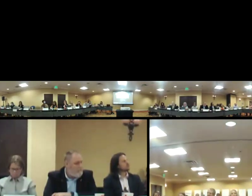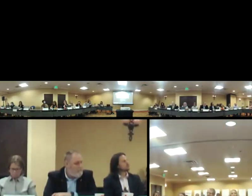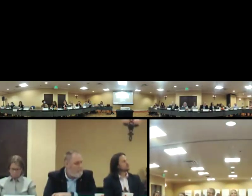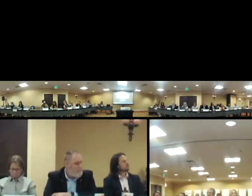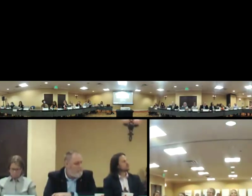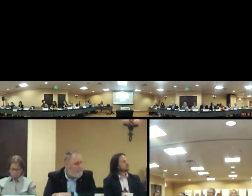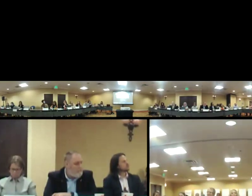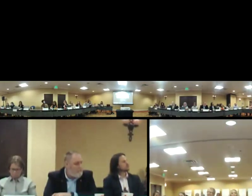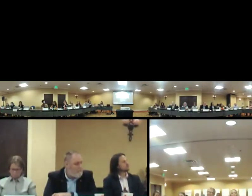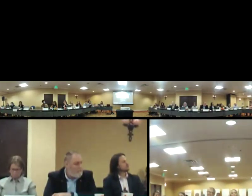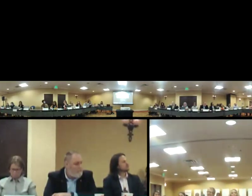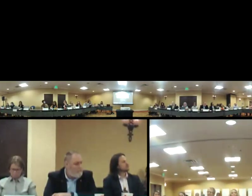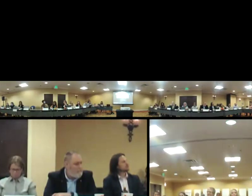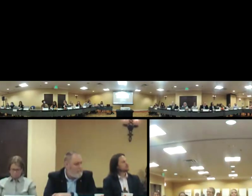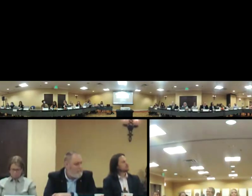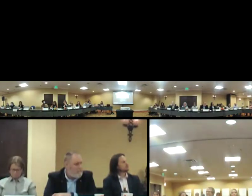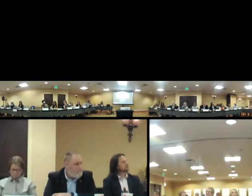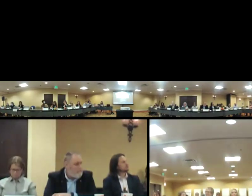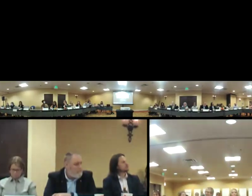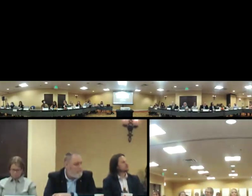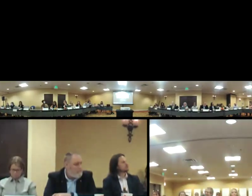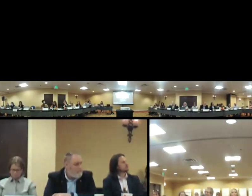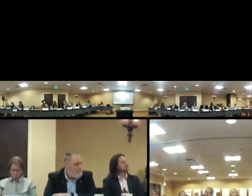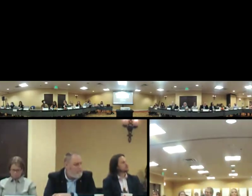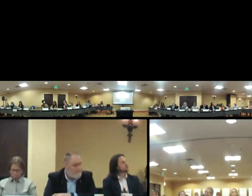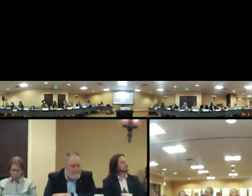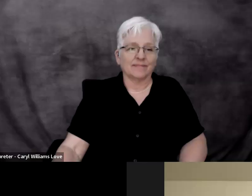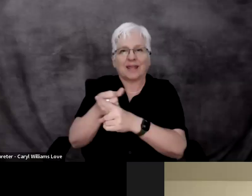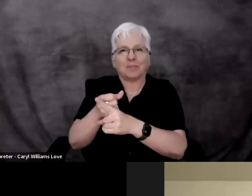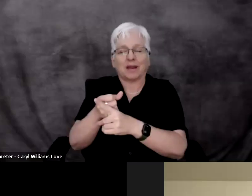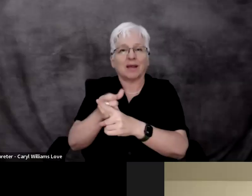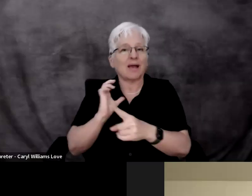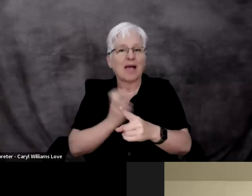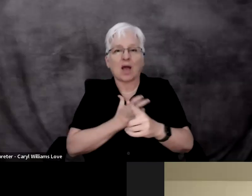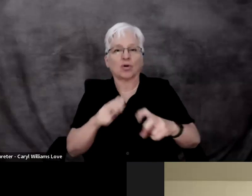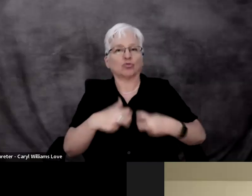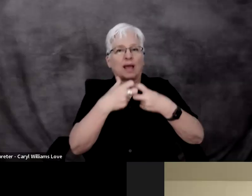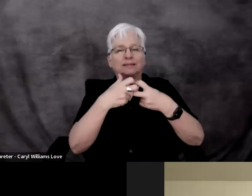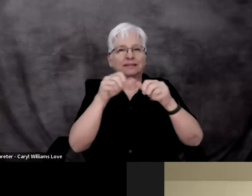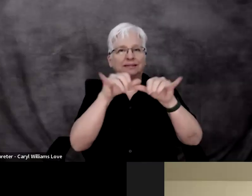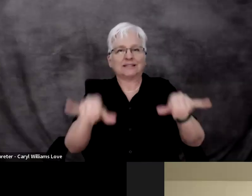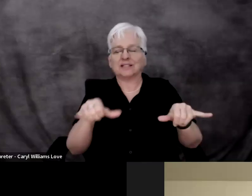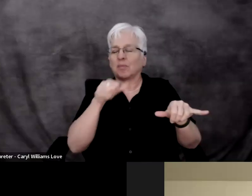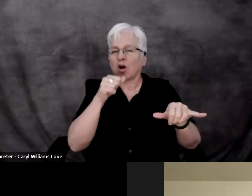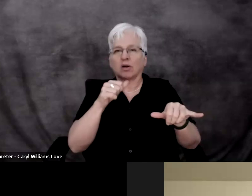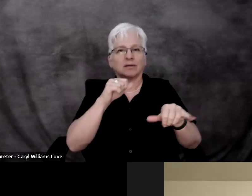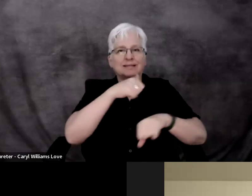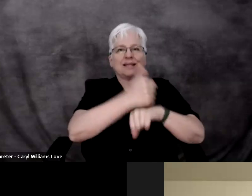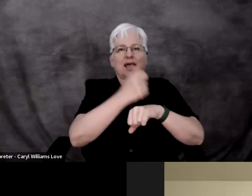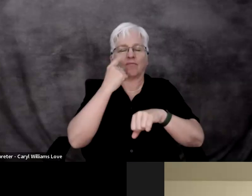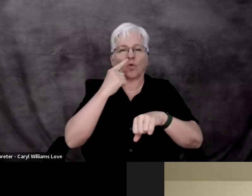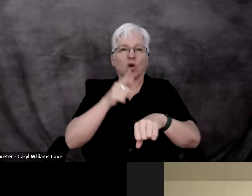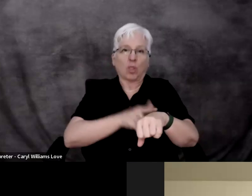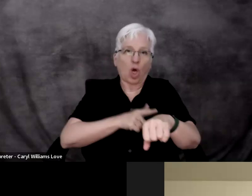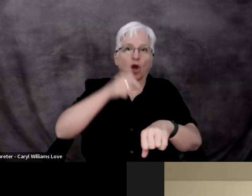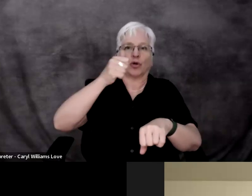then impact can happen. Our crisis systems aren't designed for that level, that slower process, right? That longer